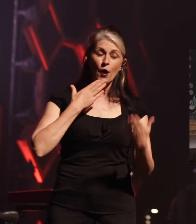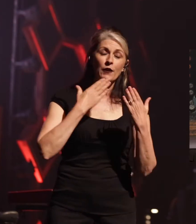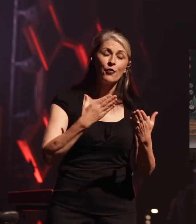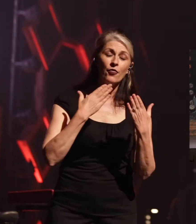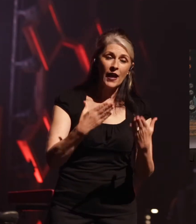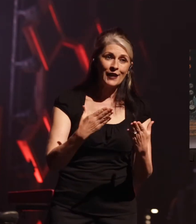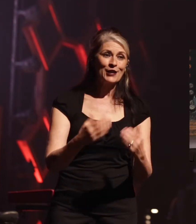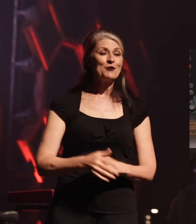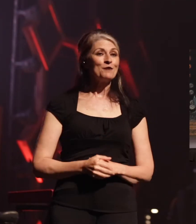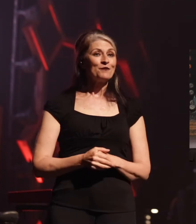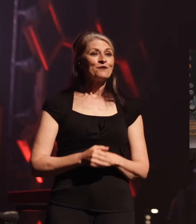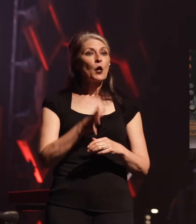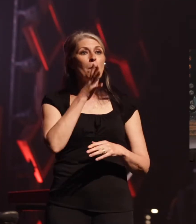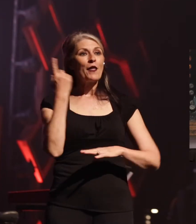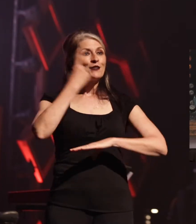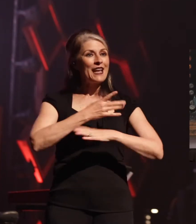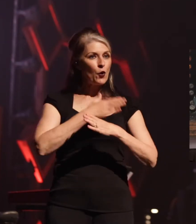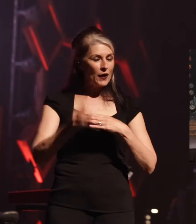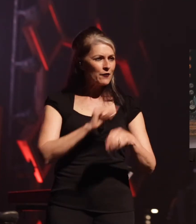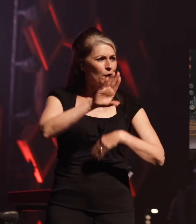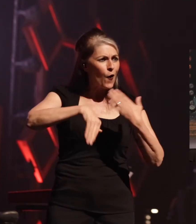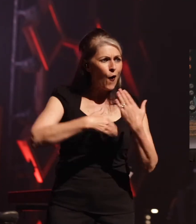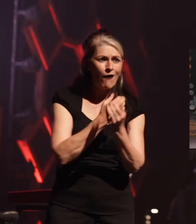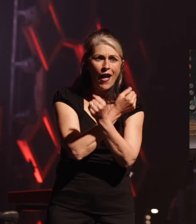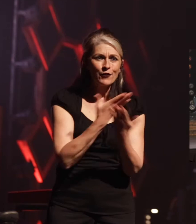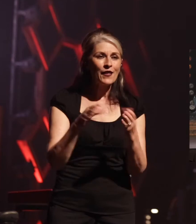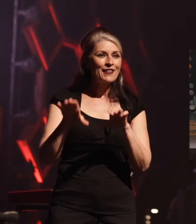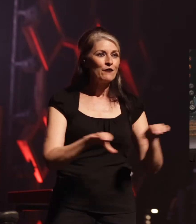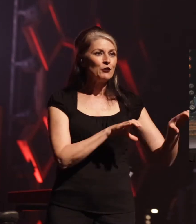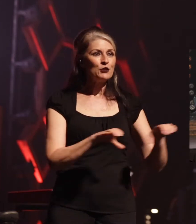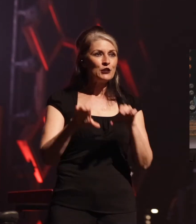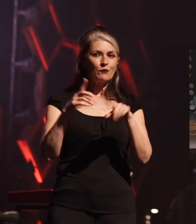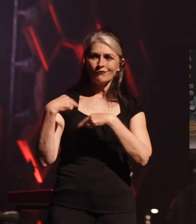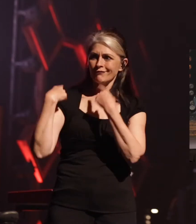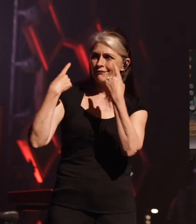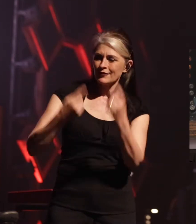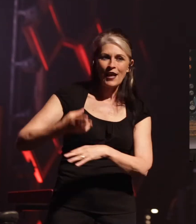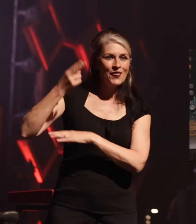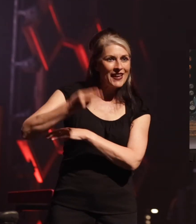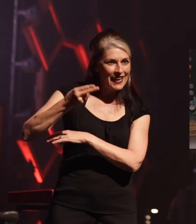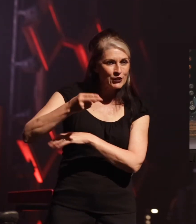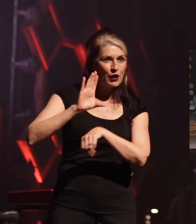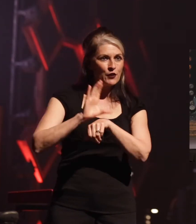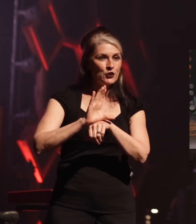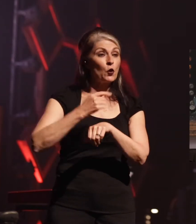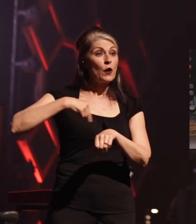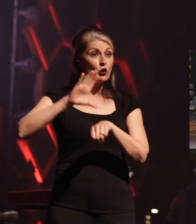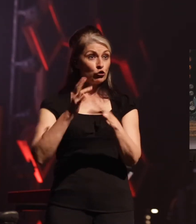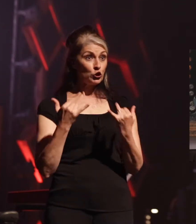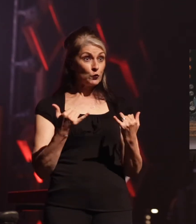on this Mother's Day weekend for all you've done. Throughout a Grove history to make us the church we are